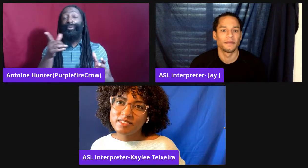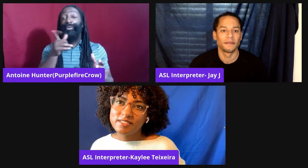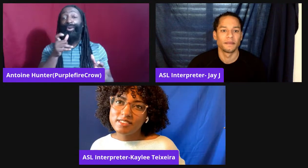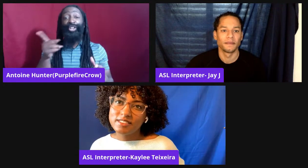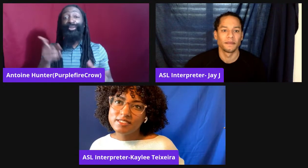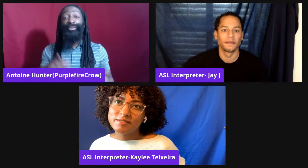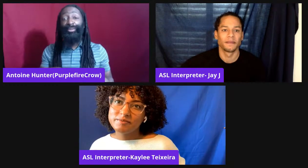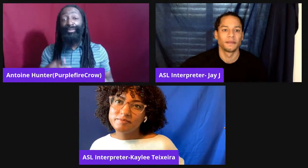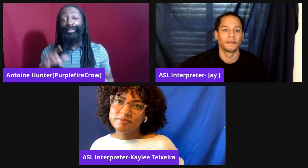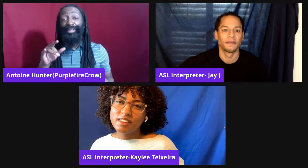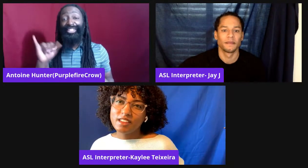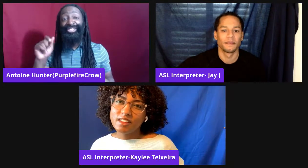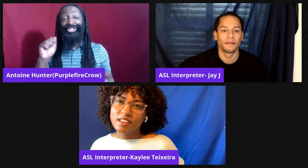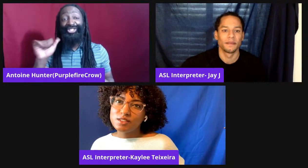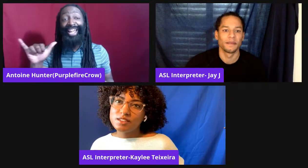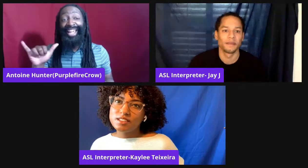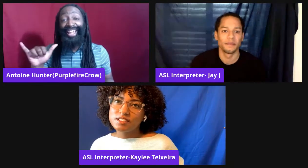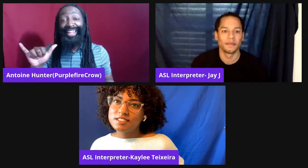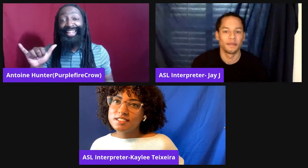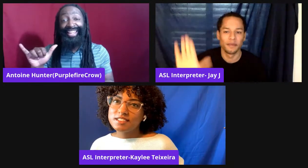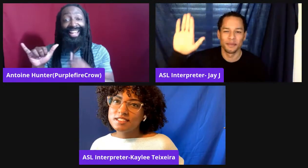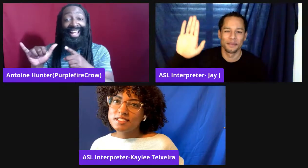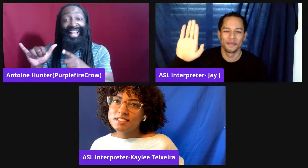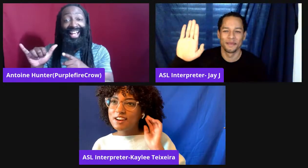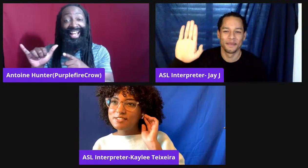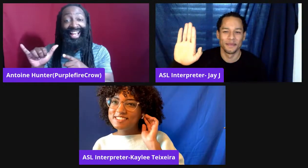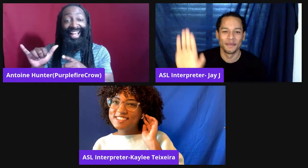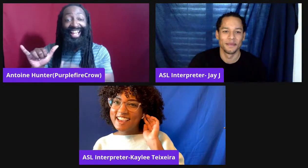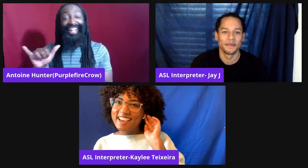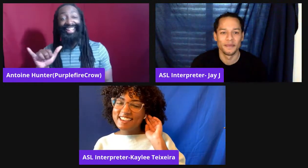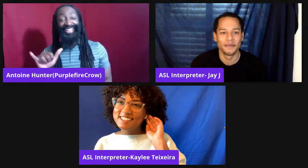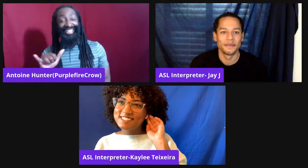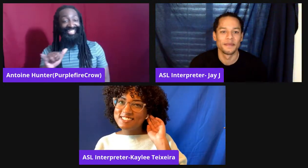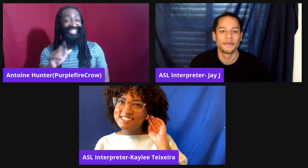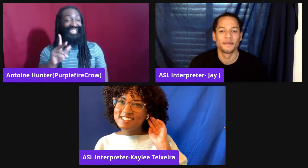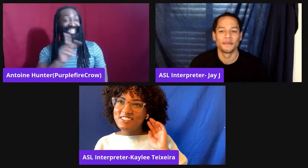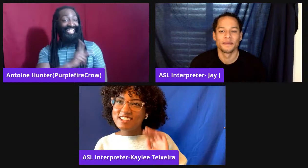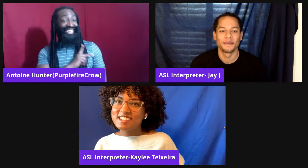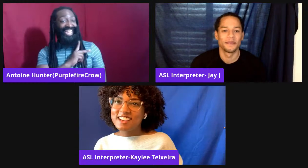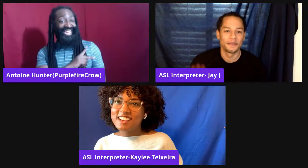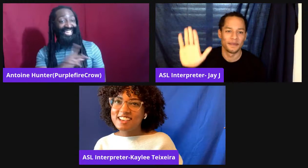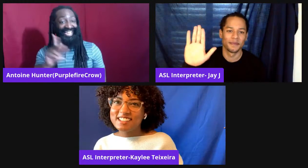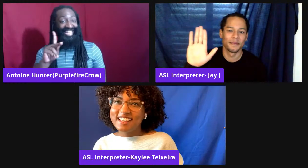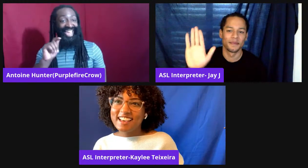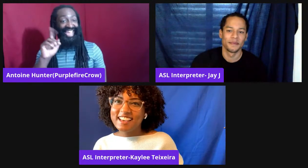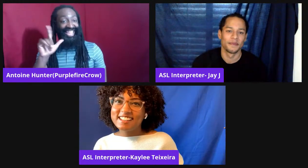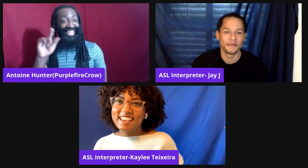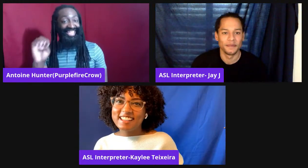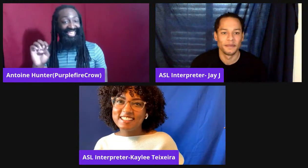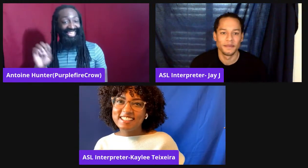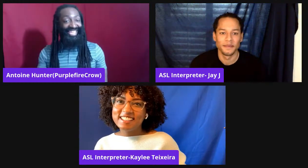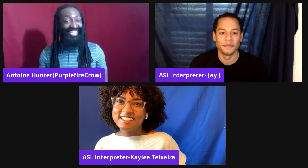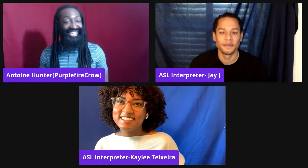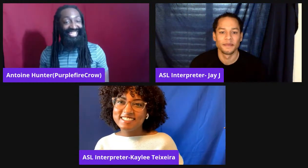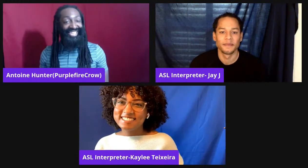Who are you? Jay. Let's start off with Jay. Introduce yourself. Hi, Jay. Kaylee.